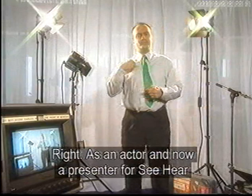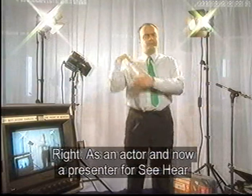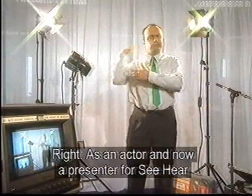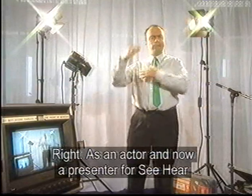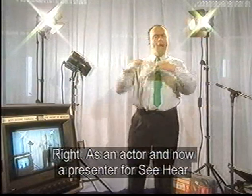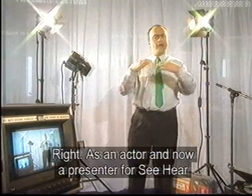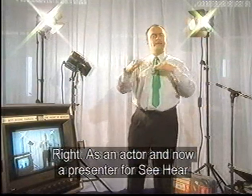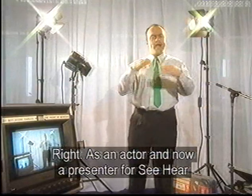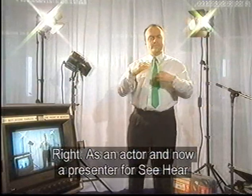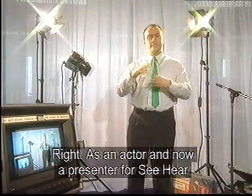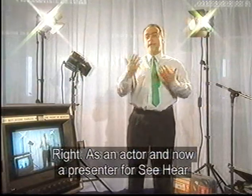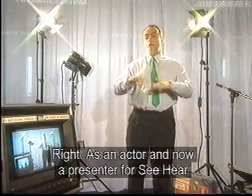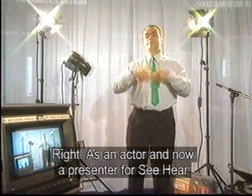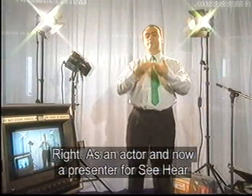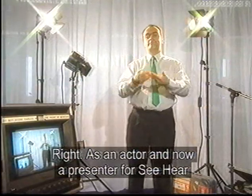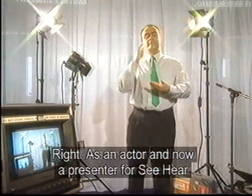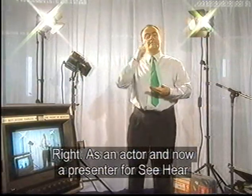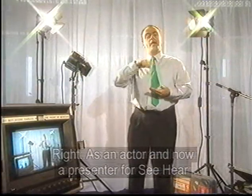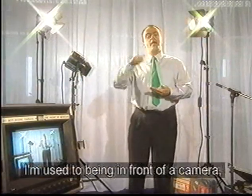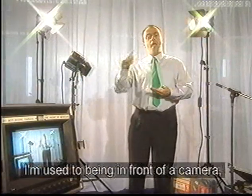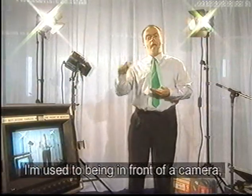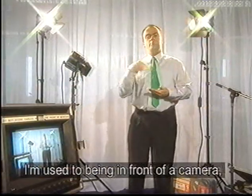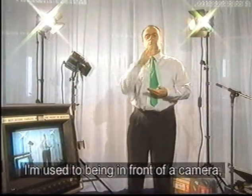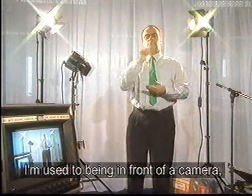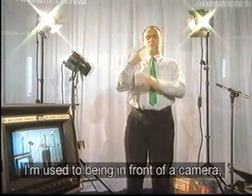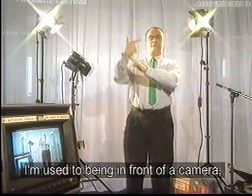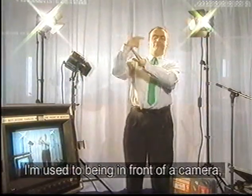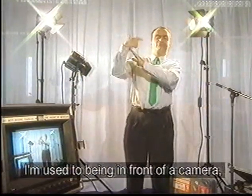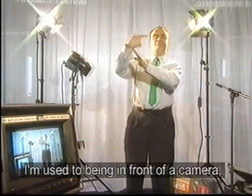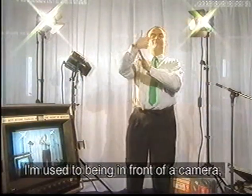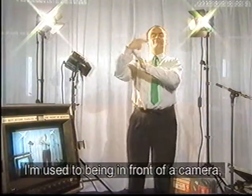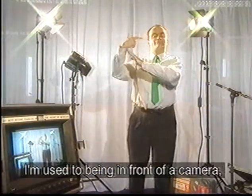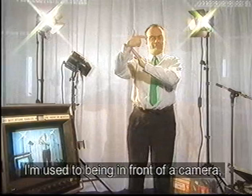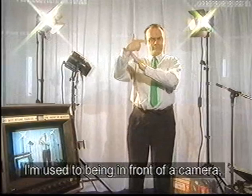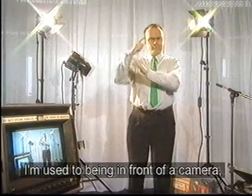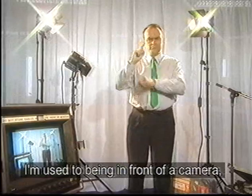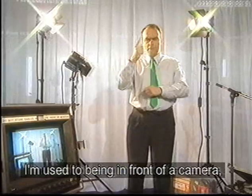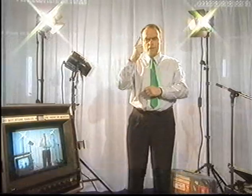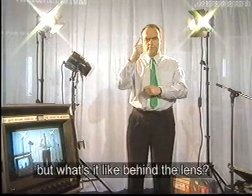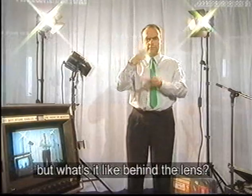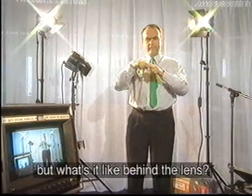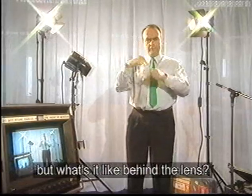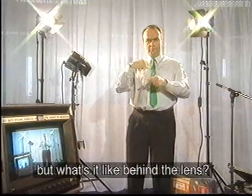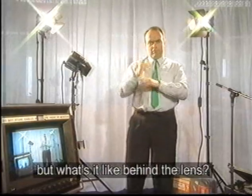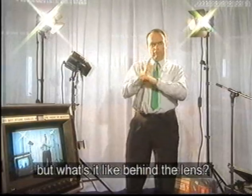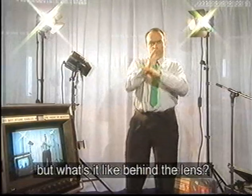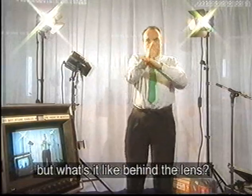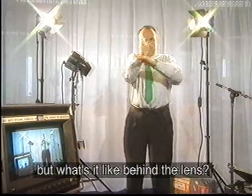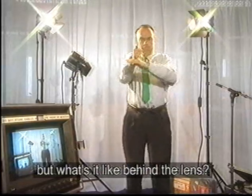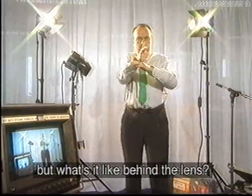As an actor and now a presenter for See Here, I'm used to being in front of the camera. But what's it like behind the